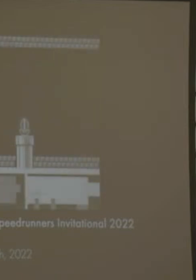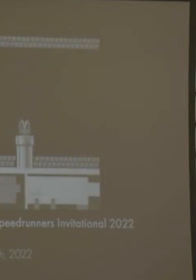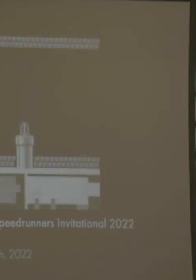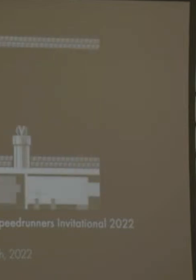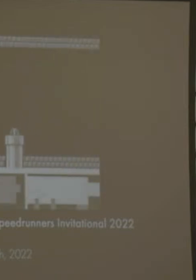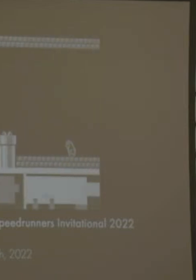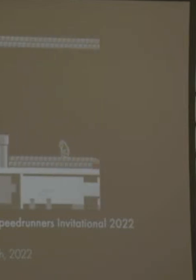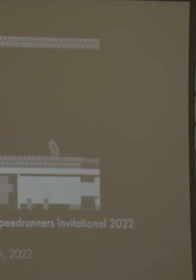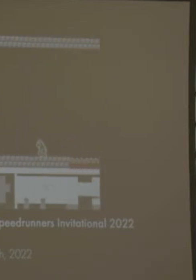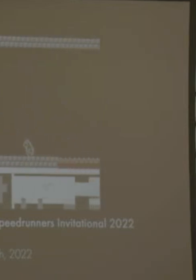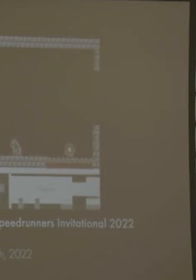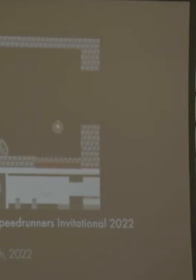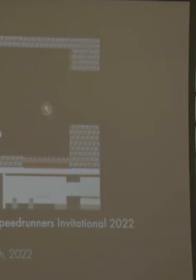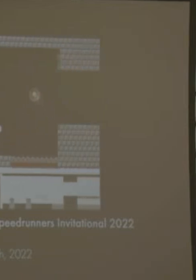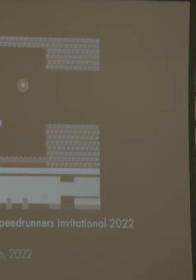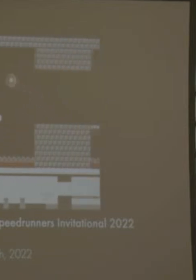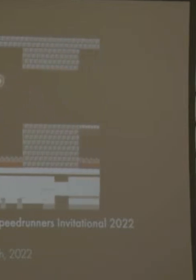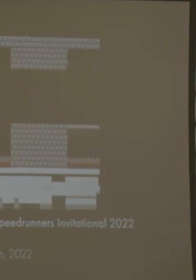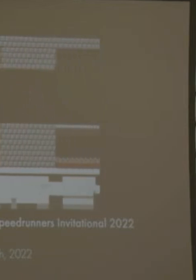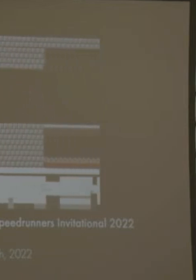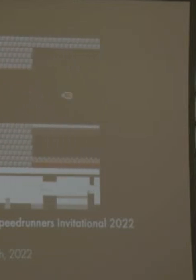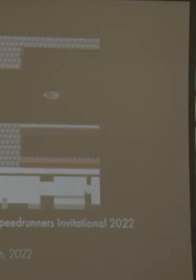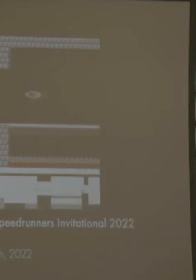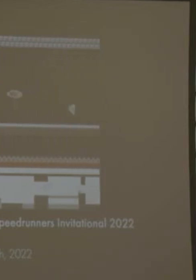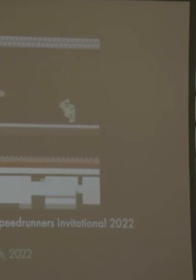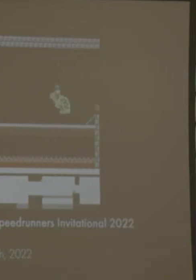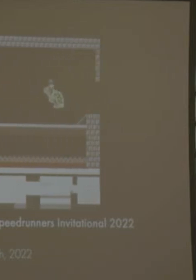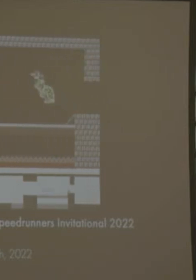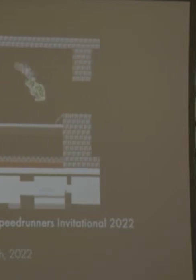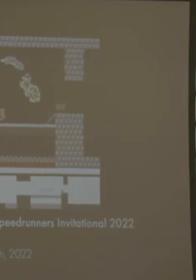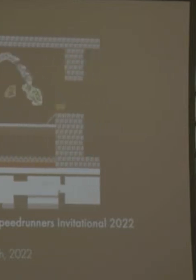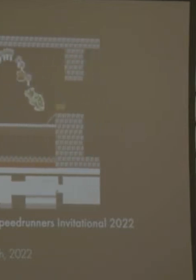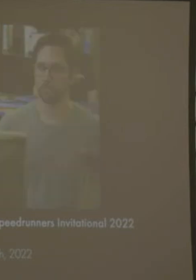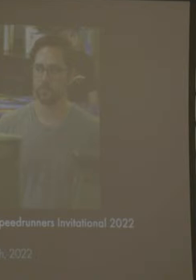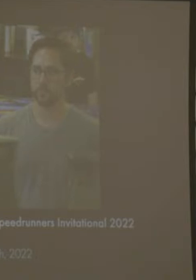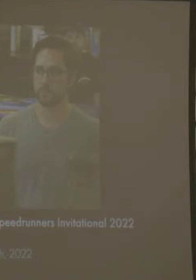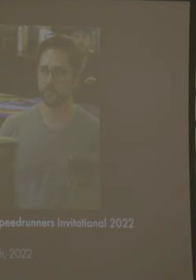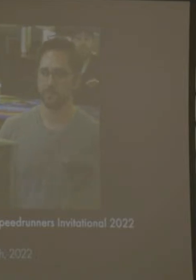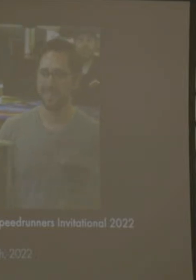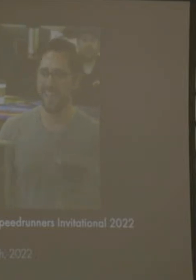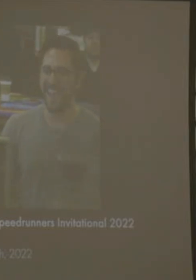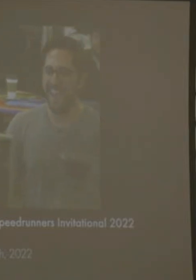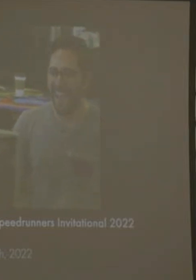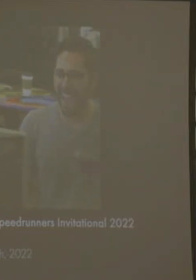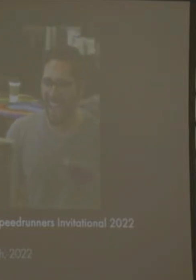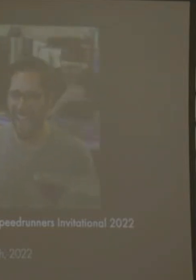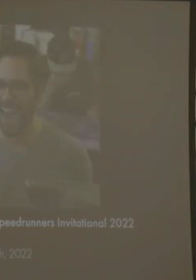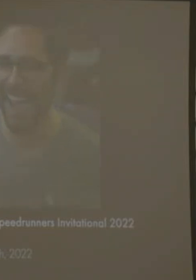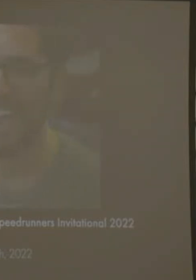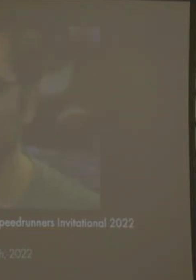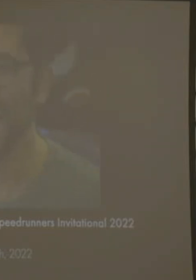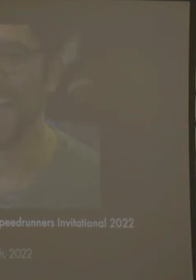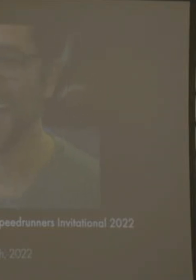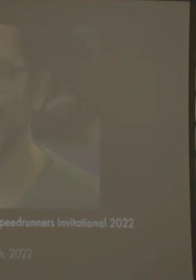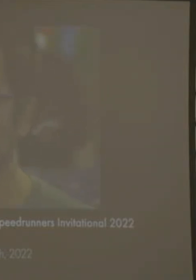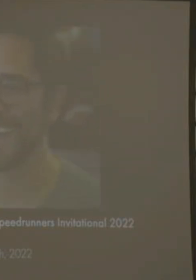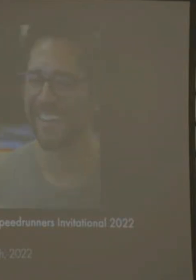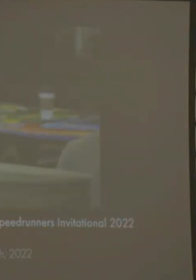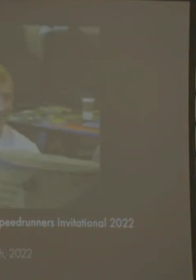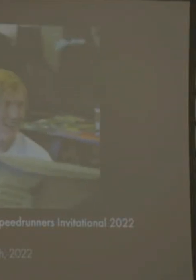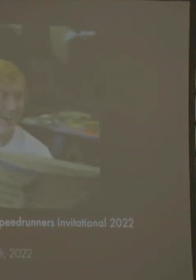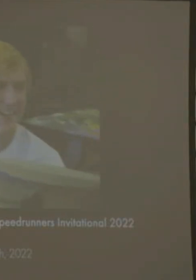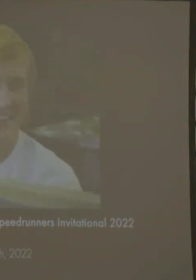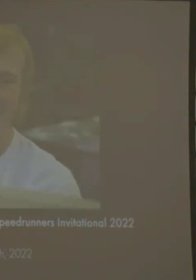me establish my look and style, and helping me get experience with real-world clients and their